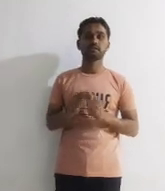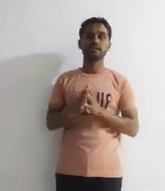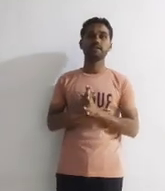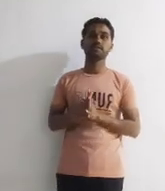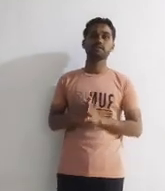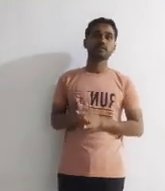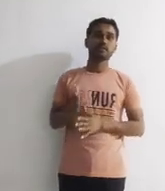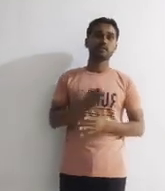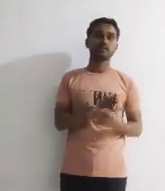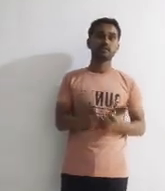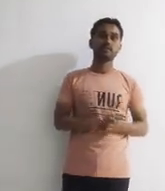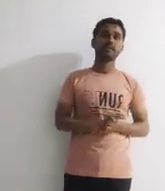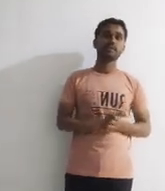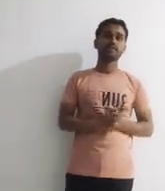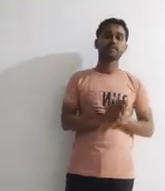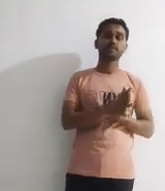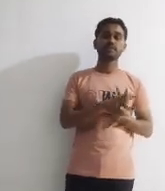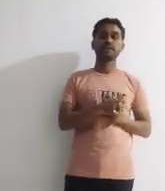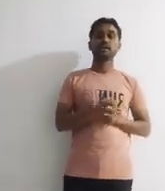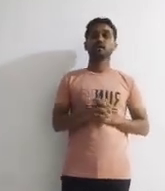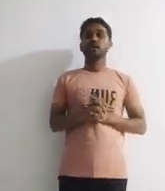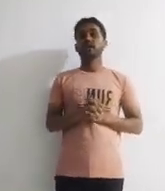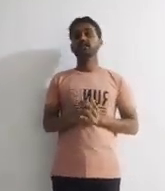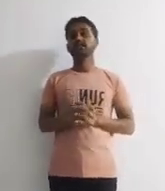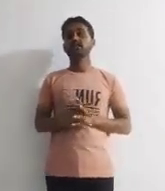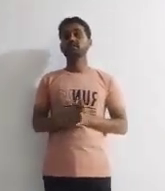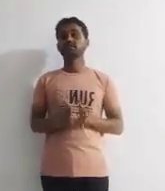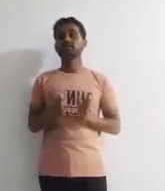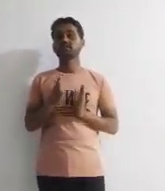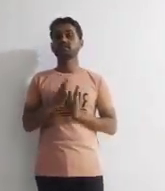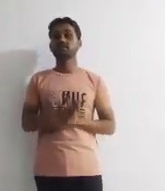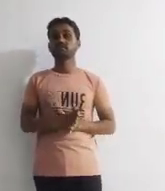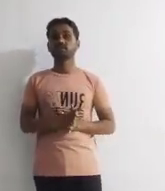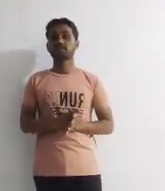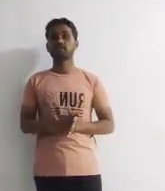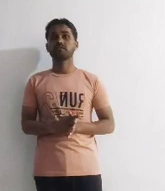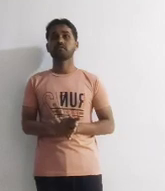Thread is a shared resource area, and in the